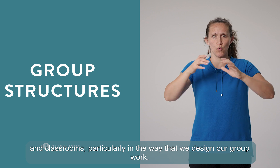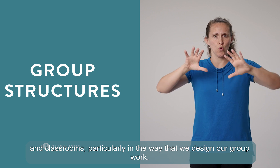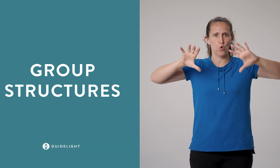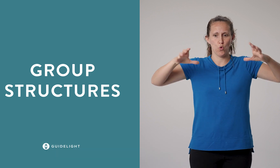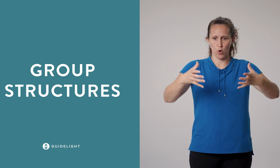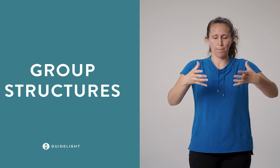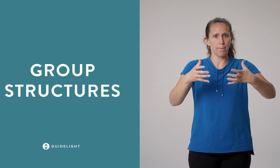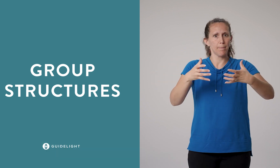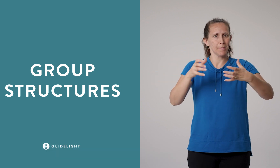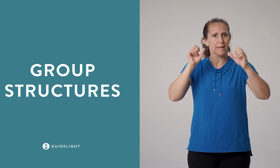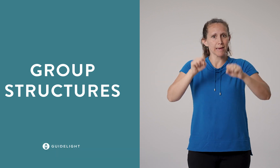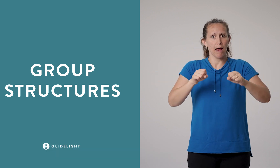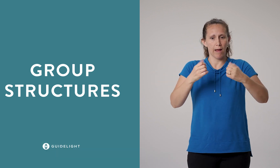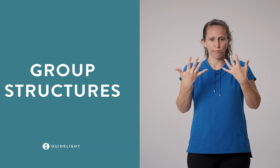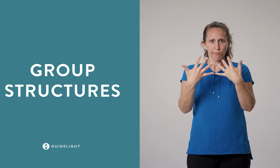work.